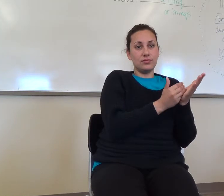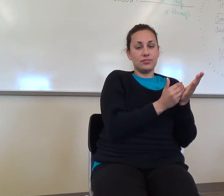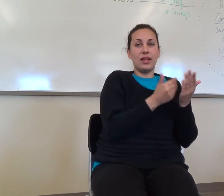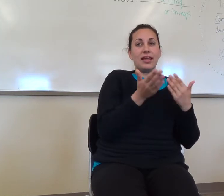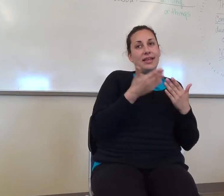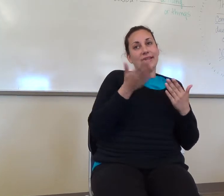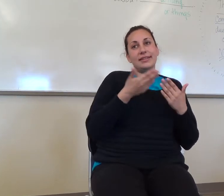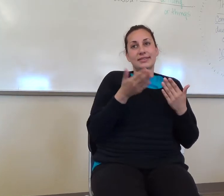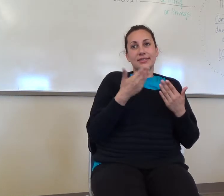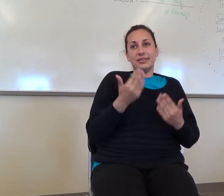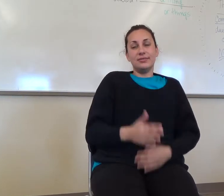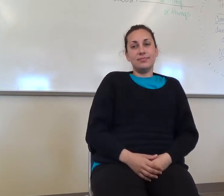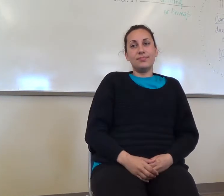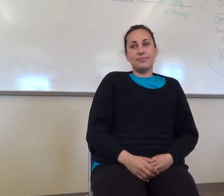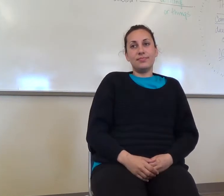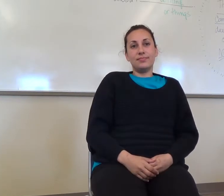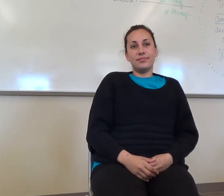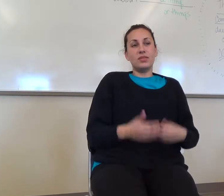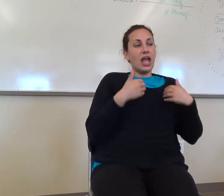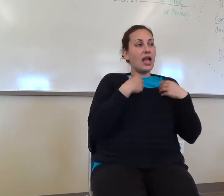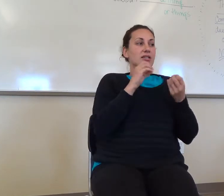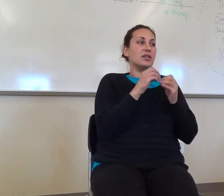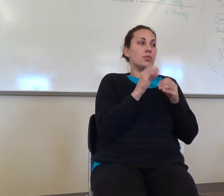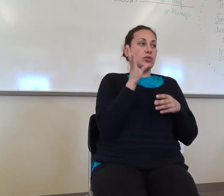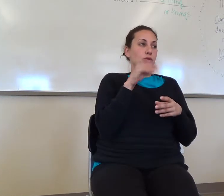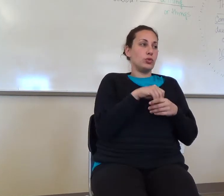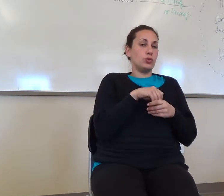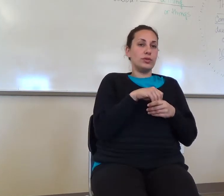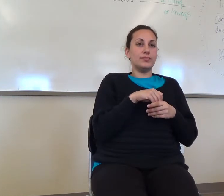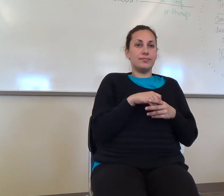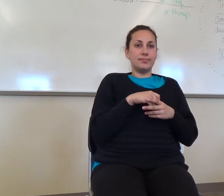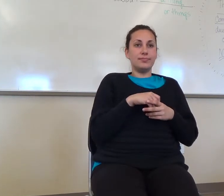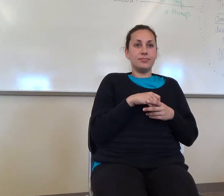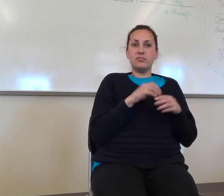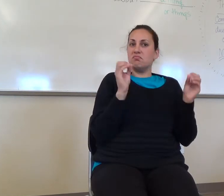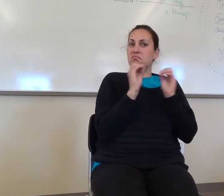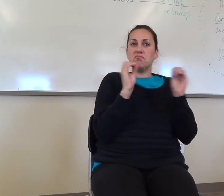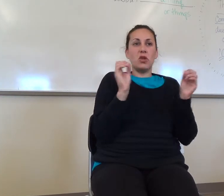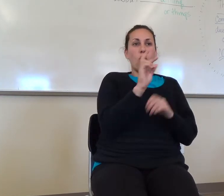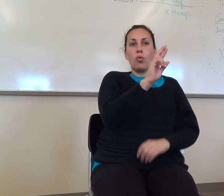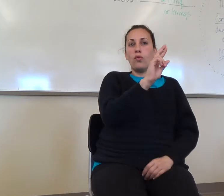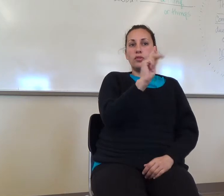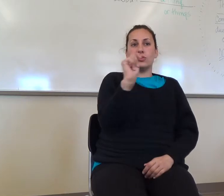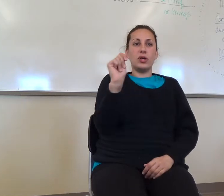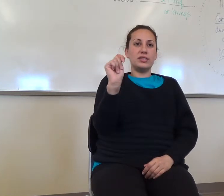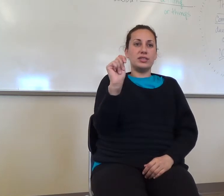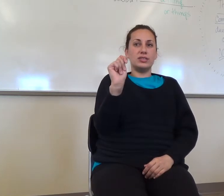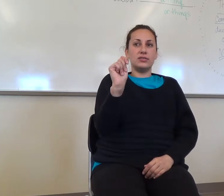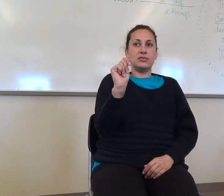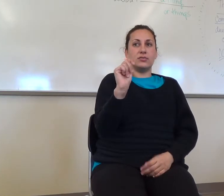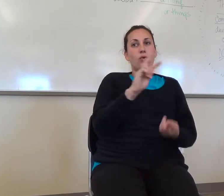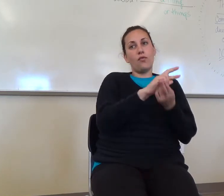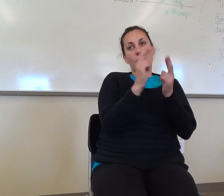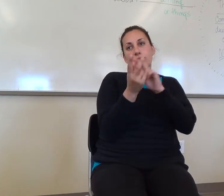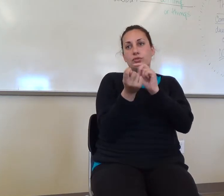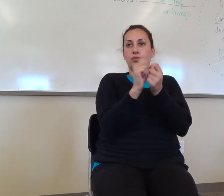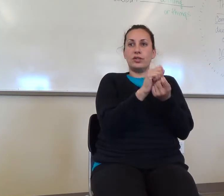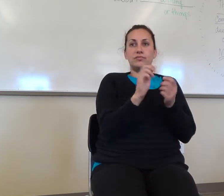to get in here and worry about, there's no reversal transition. You can pretty much figure out what